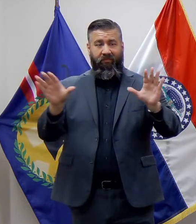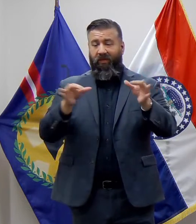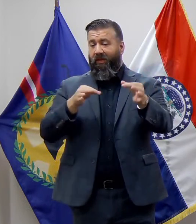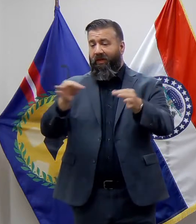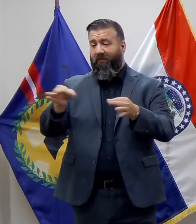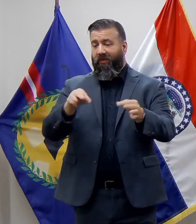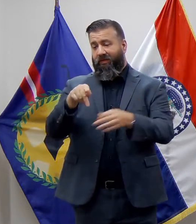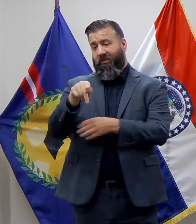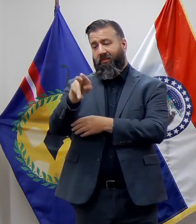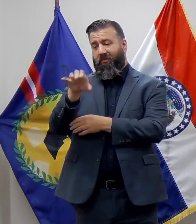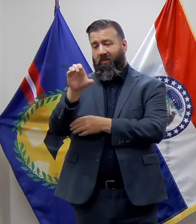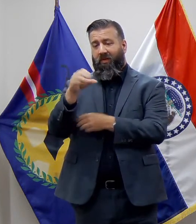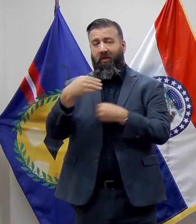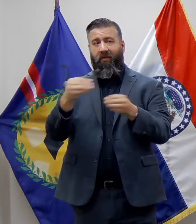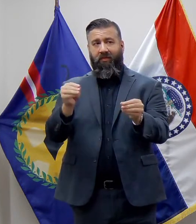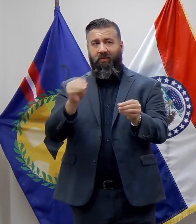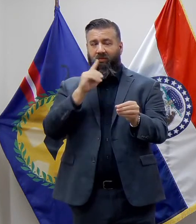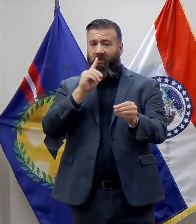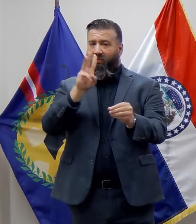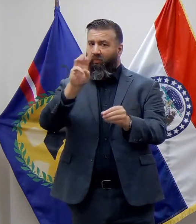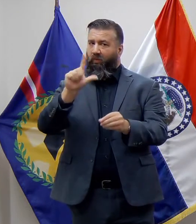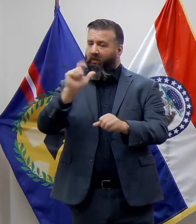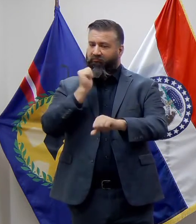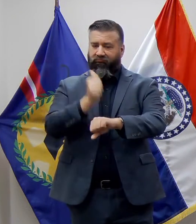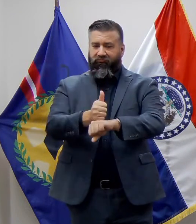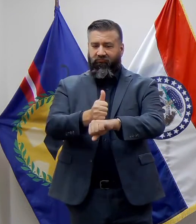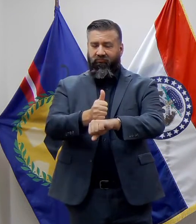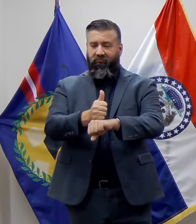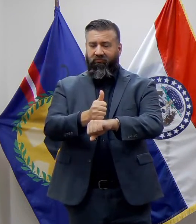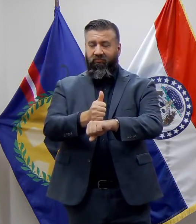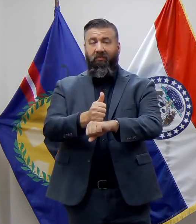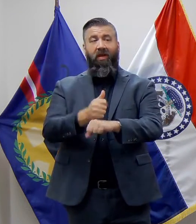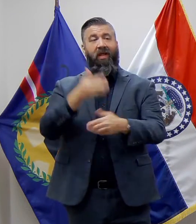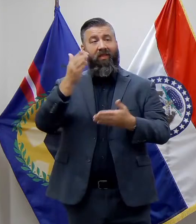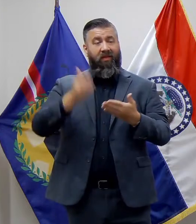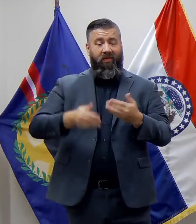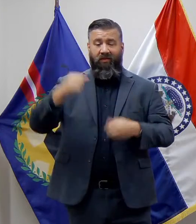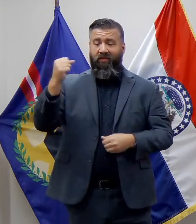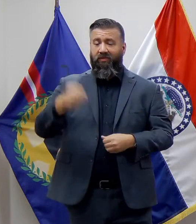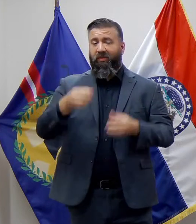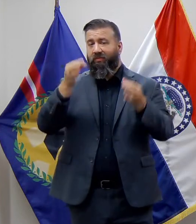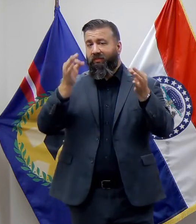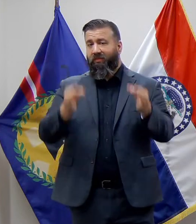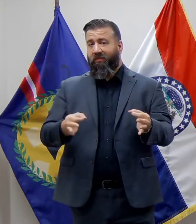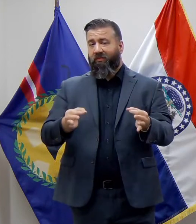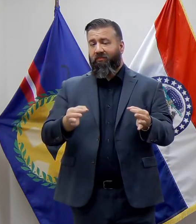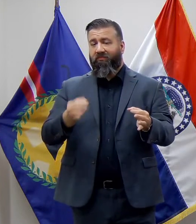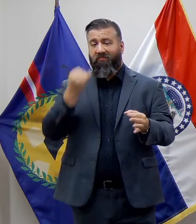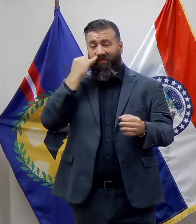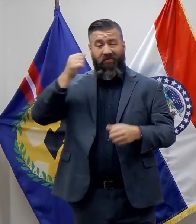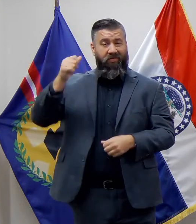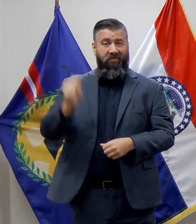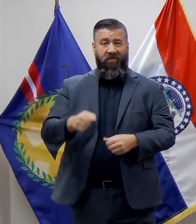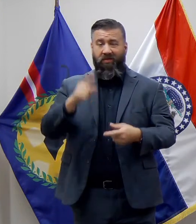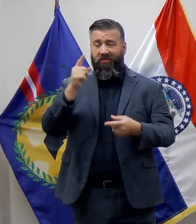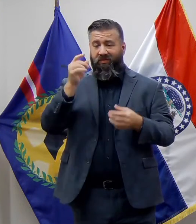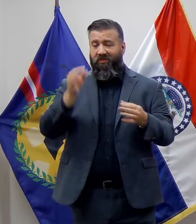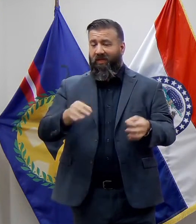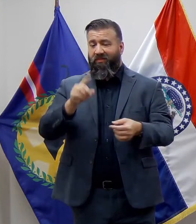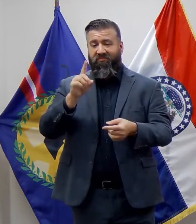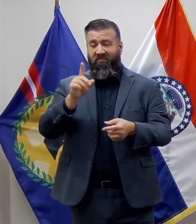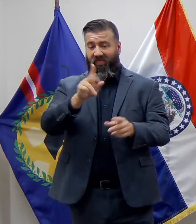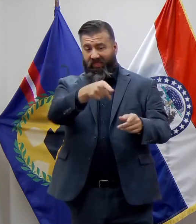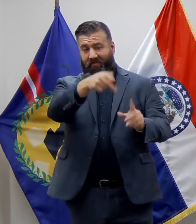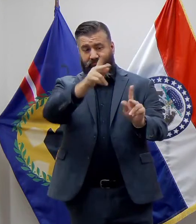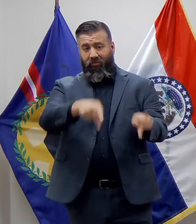public office is well established in case law. And in the end, the judge will make a decision. If the judge decides that this person can't serve on the